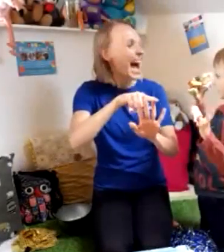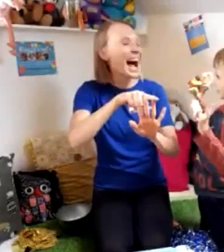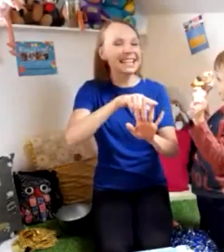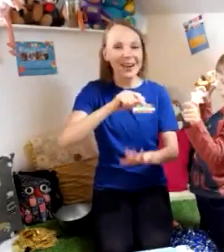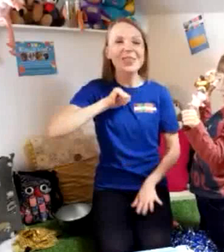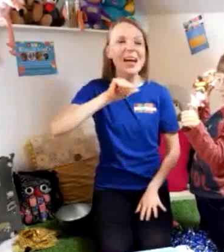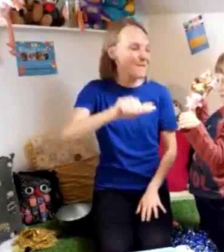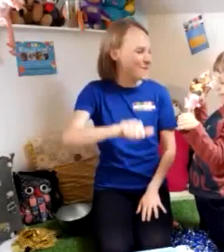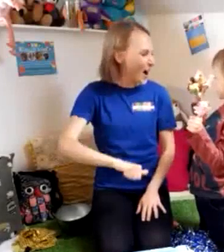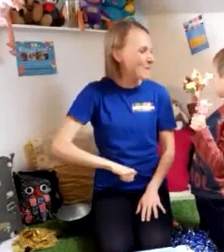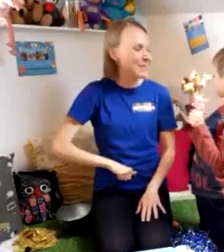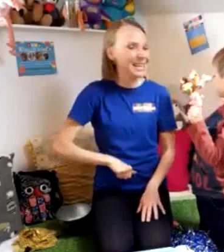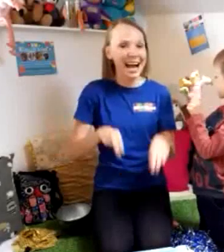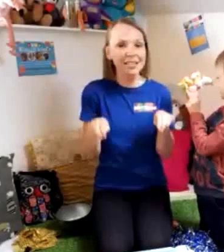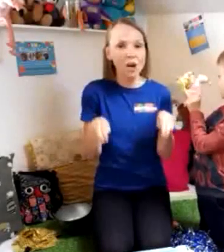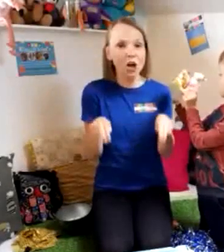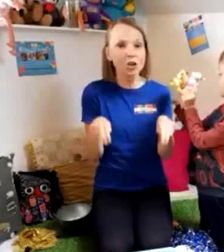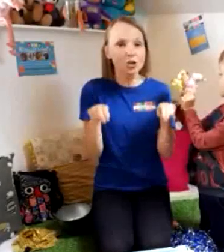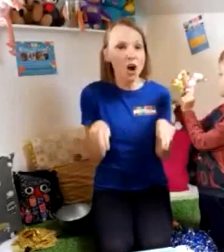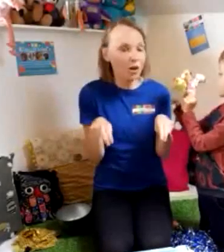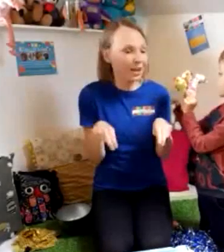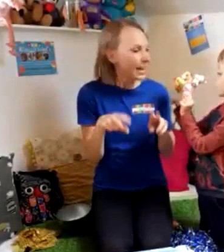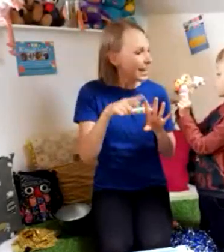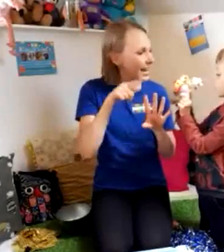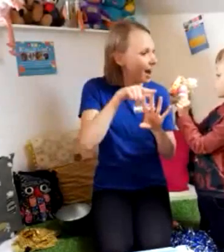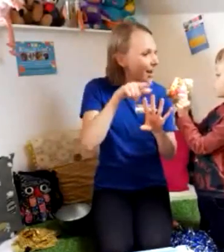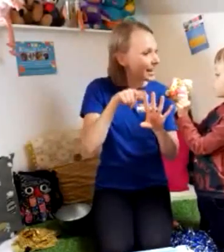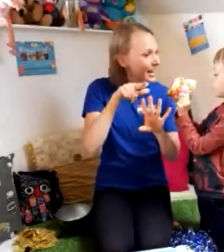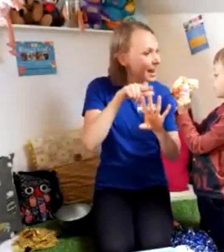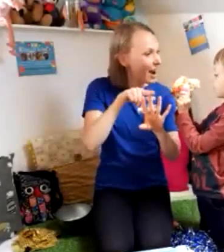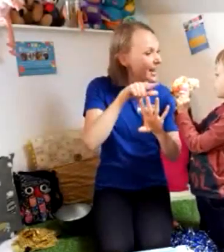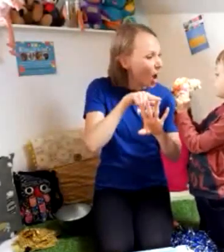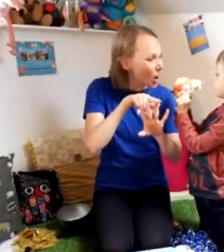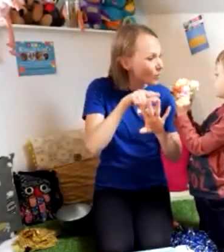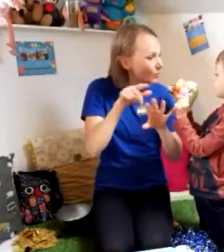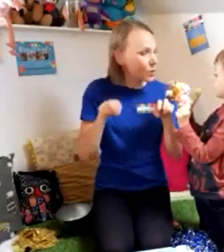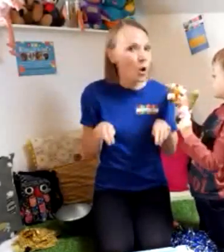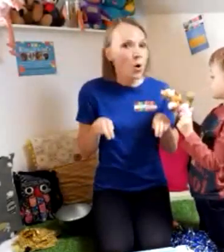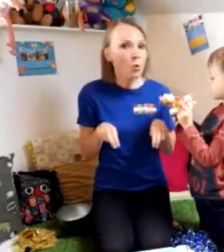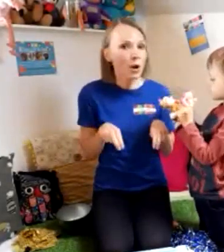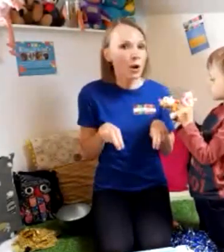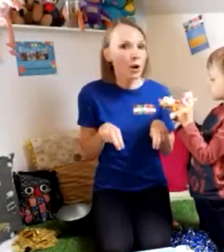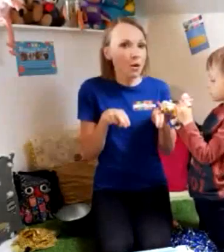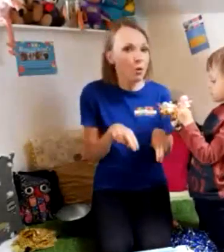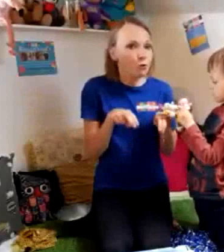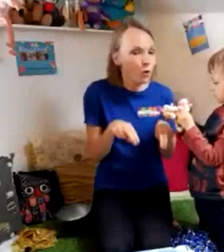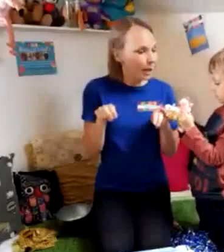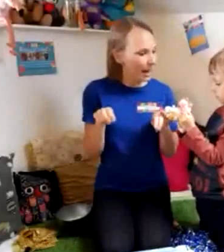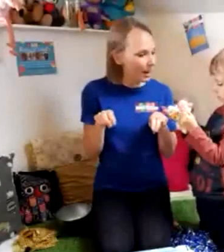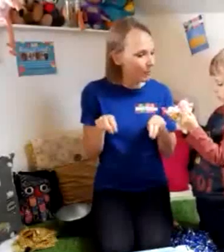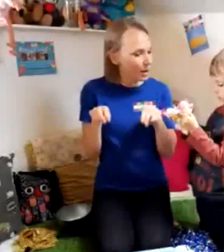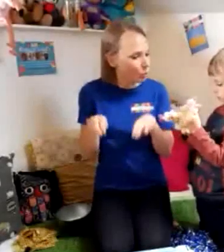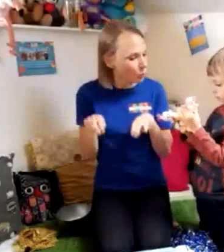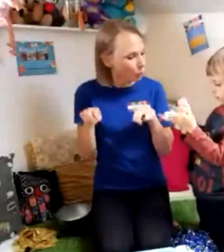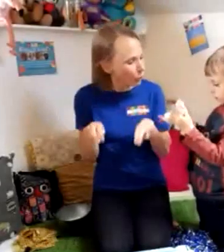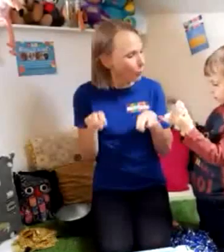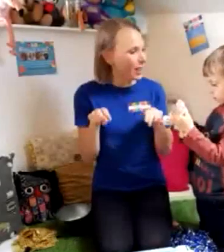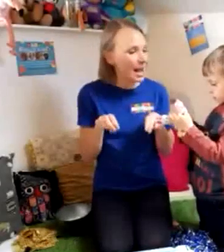And on that farm he had a dog, E-I-E-I-O. With a whoop whoop here and a whoop whoop there,